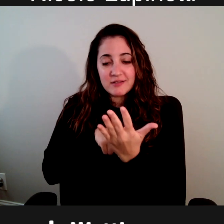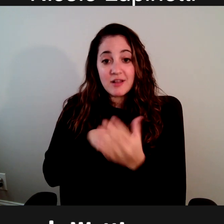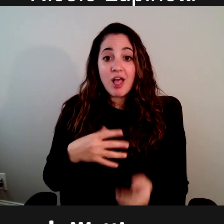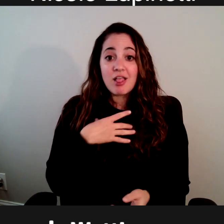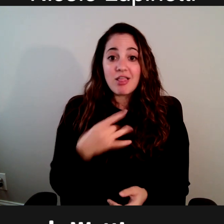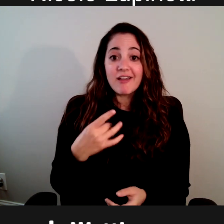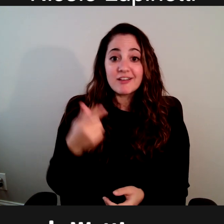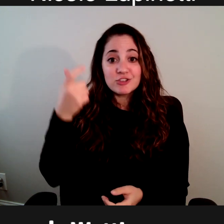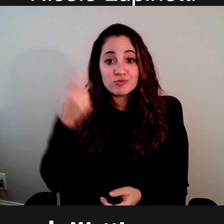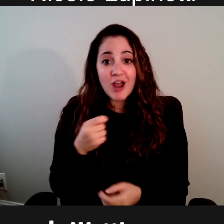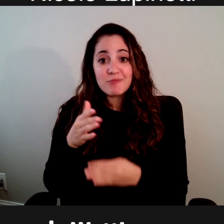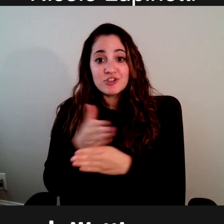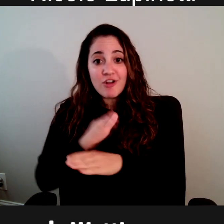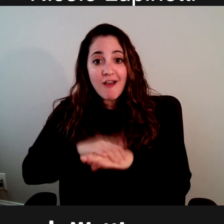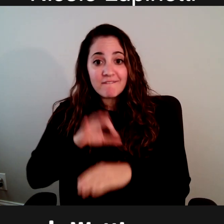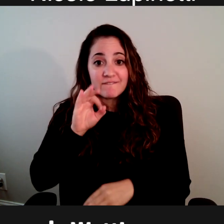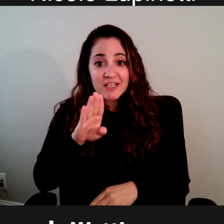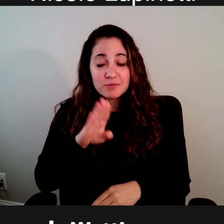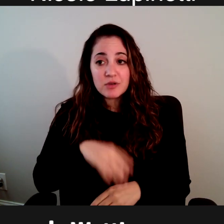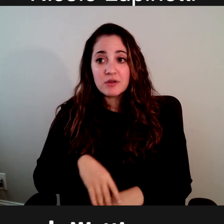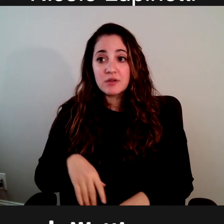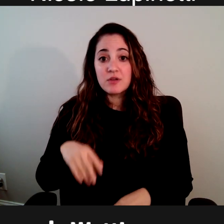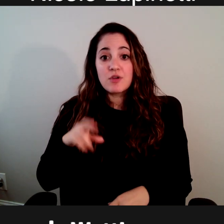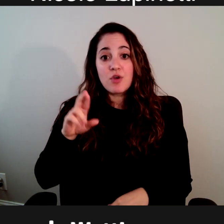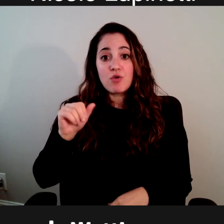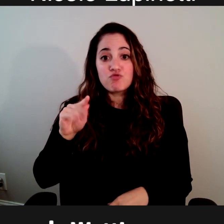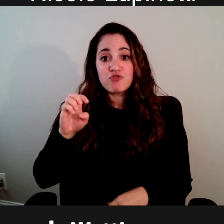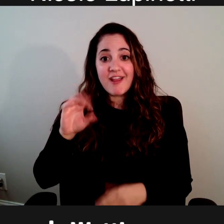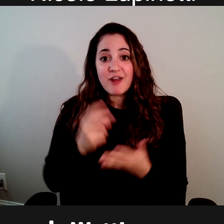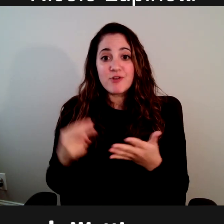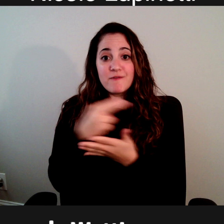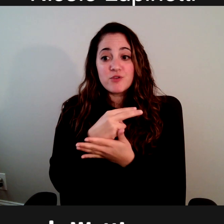write. Like and subscribe, share on my Facebook page,